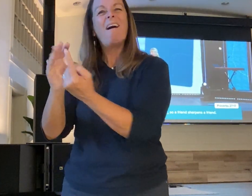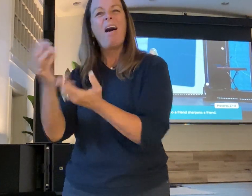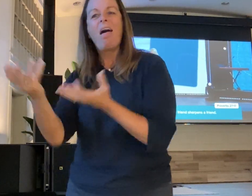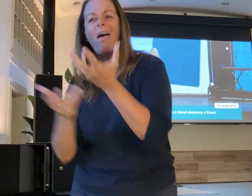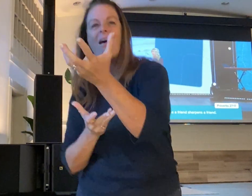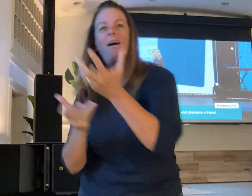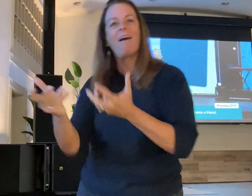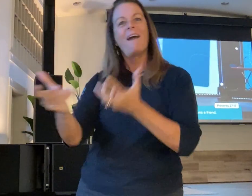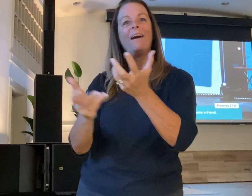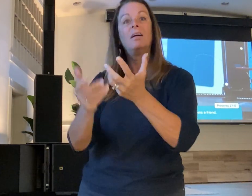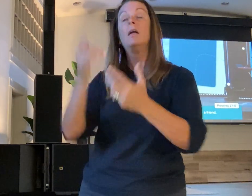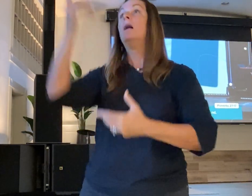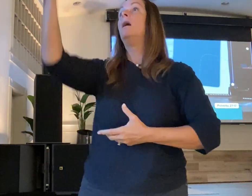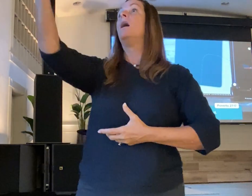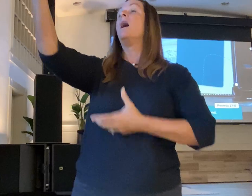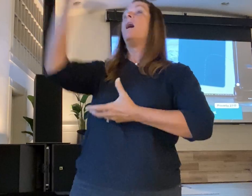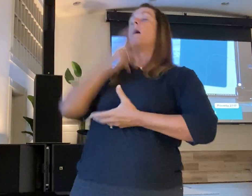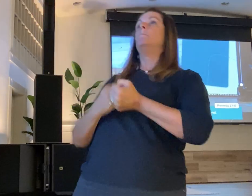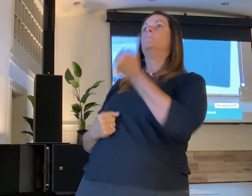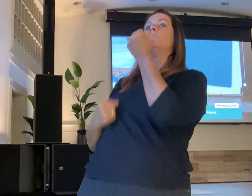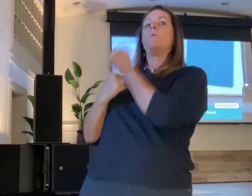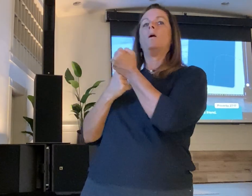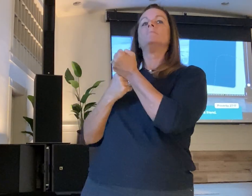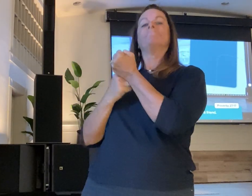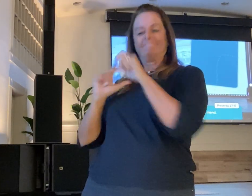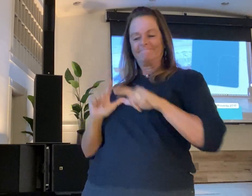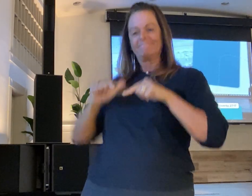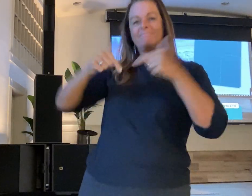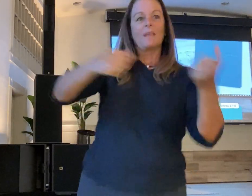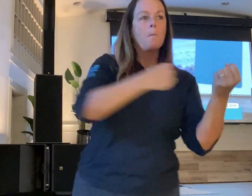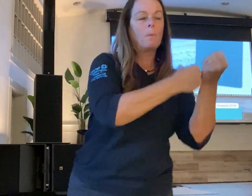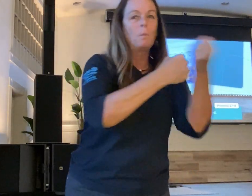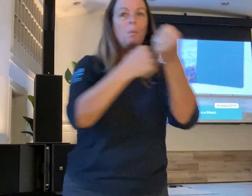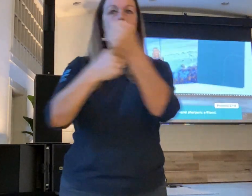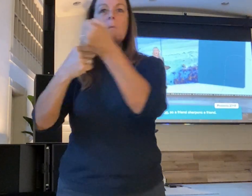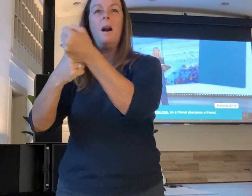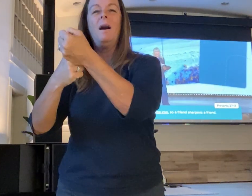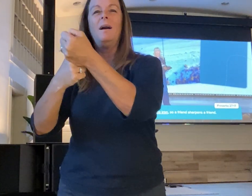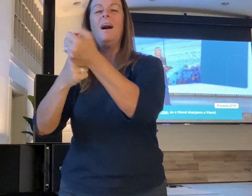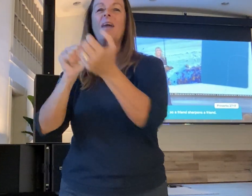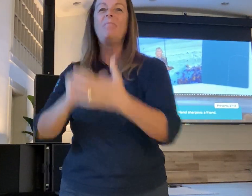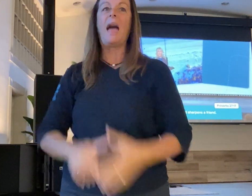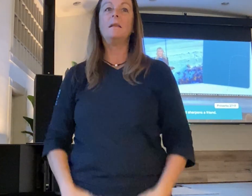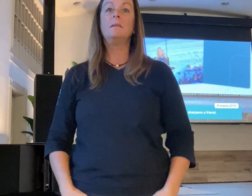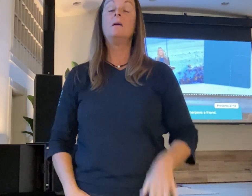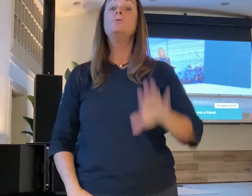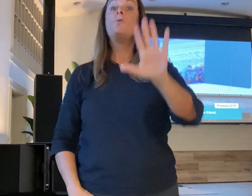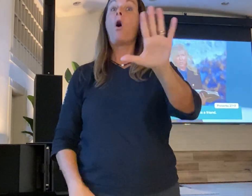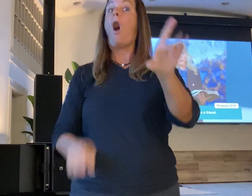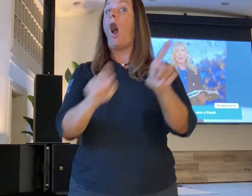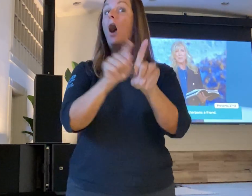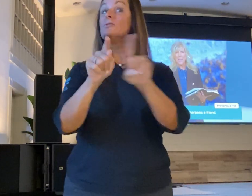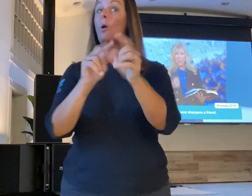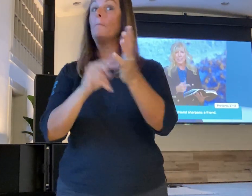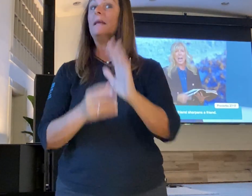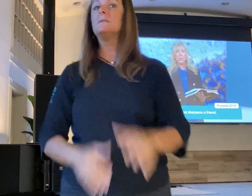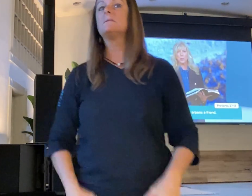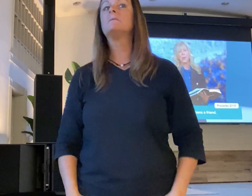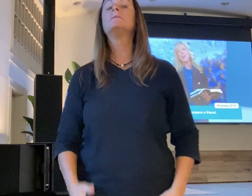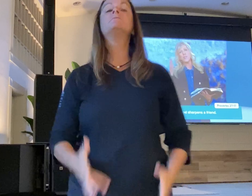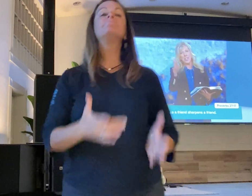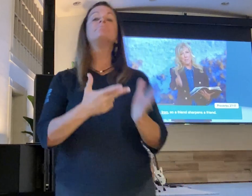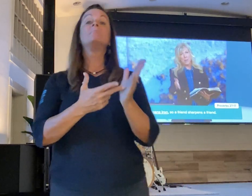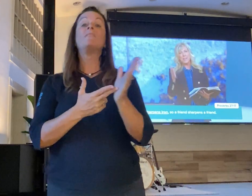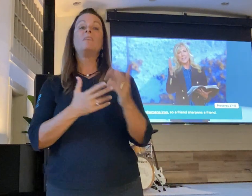sharpening iron kind of love, and being sharpened does not always feel so good, but you're going to stick around for the hard conversations. You're going to stick around to be